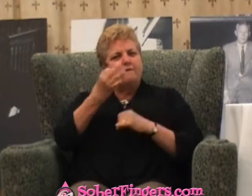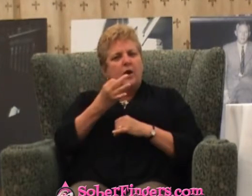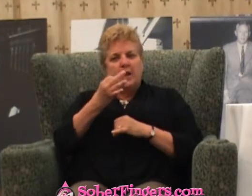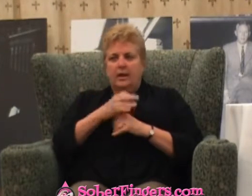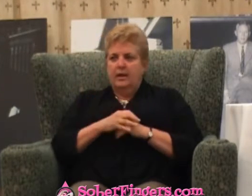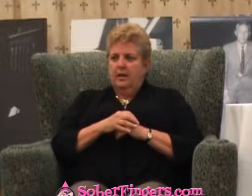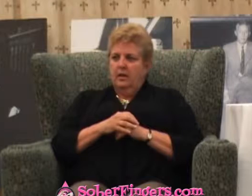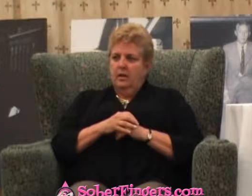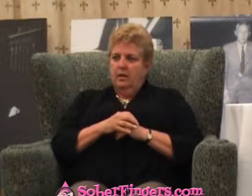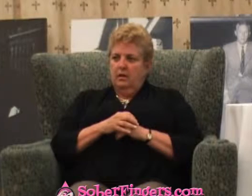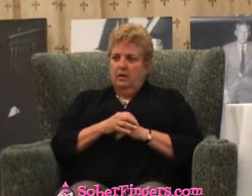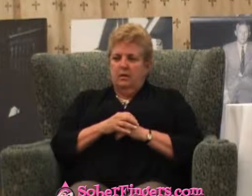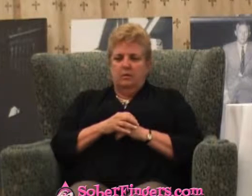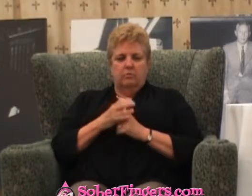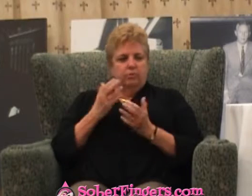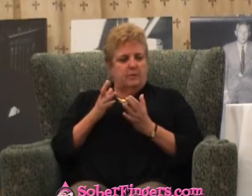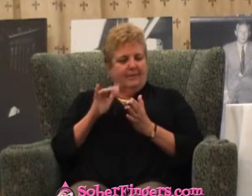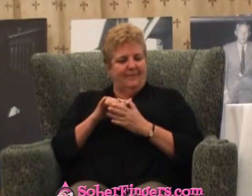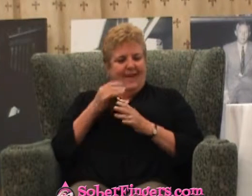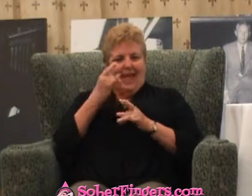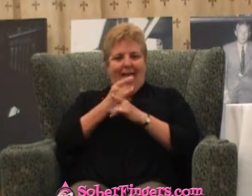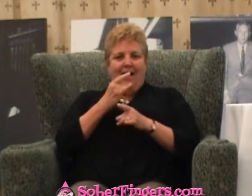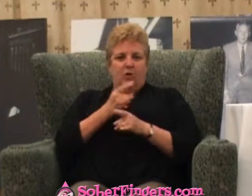that alcohol thing. Probably want me to pee in a bottle.